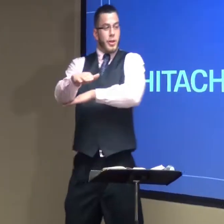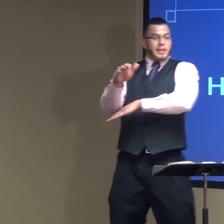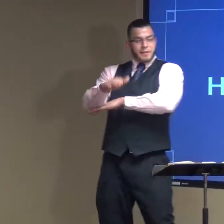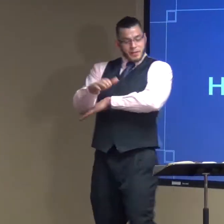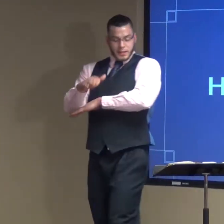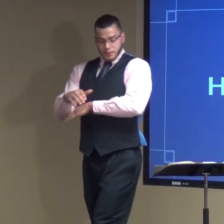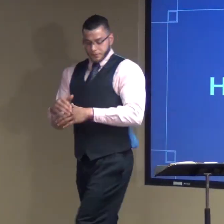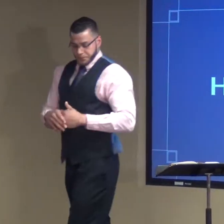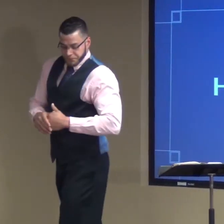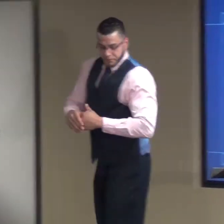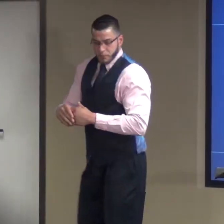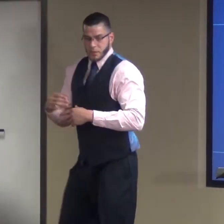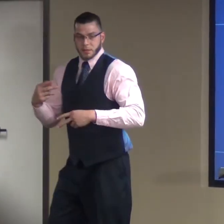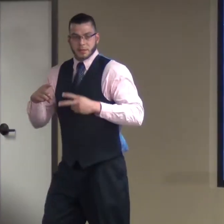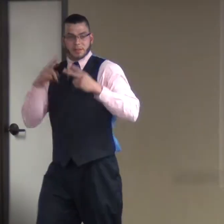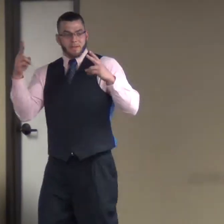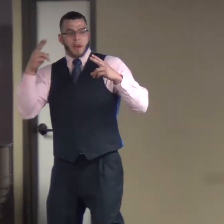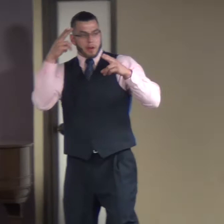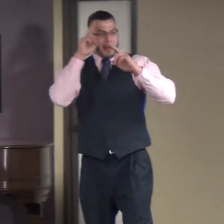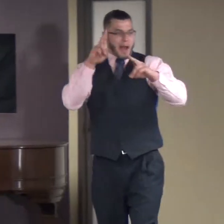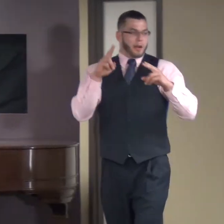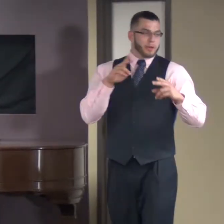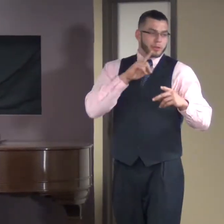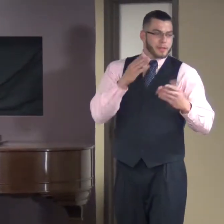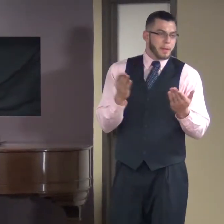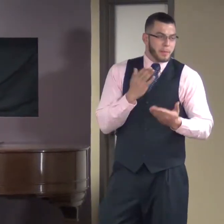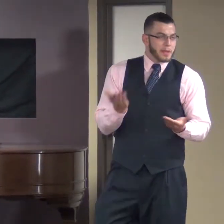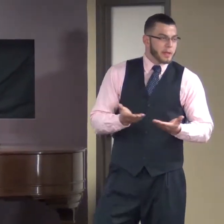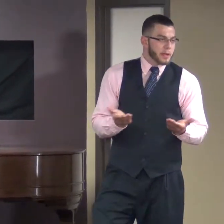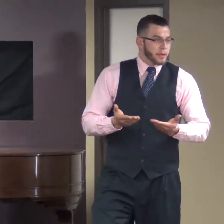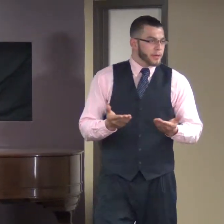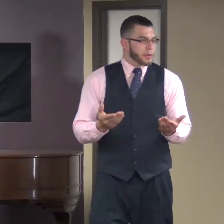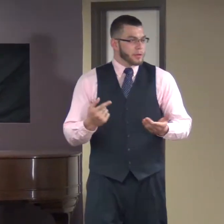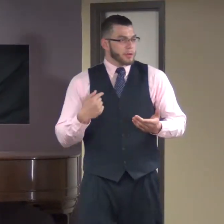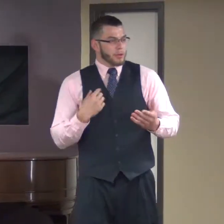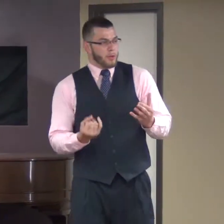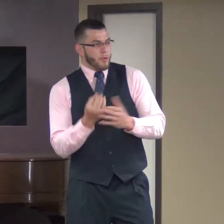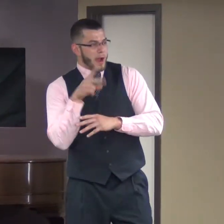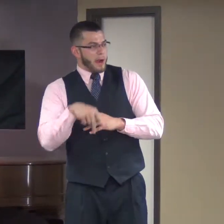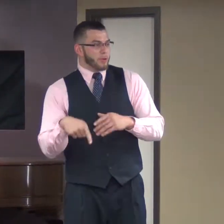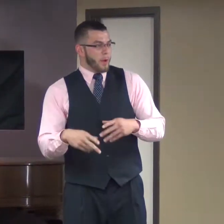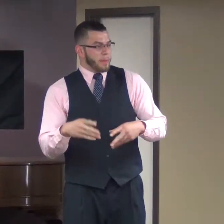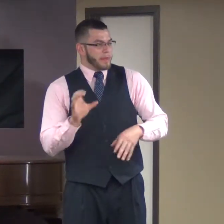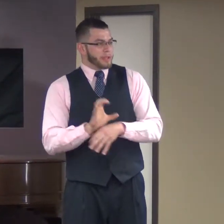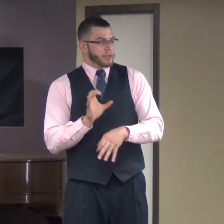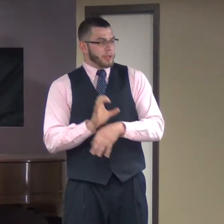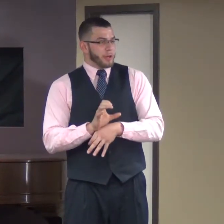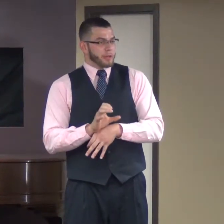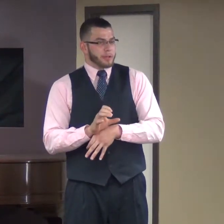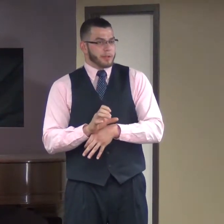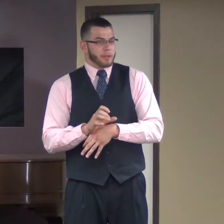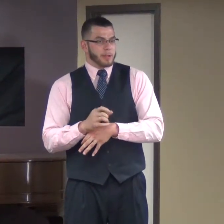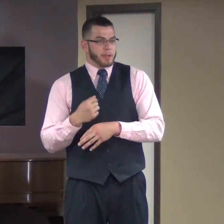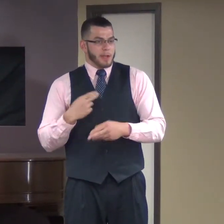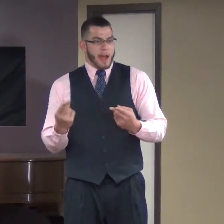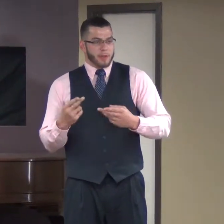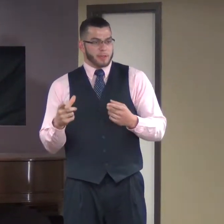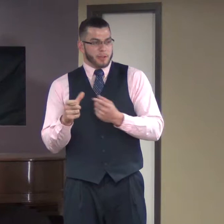Good evening. Very honored to be here. You know, I grew up in this church. I used to